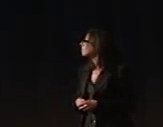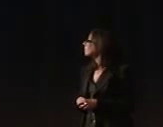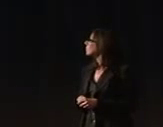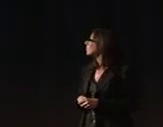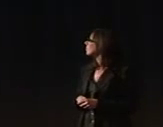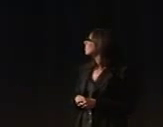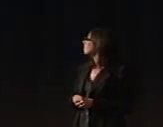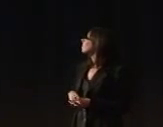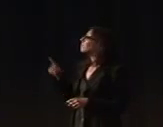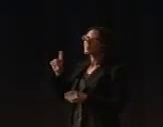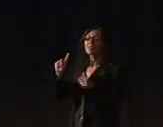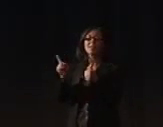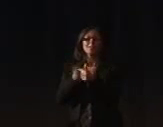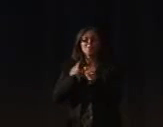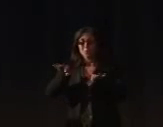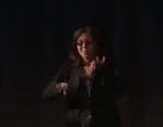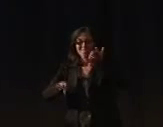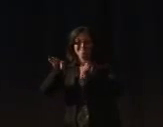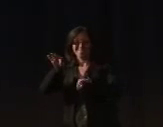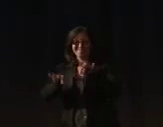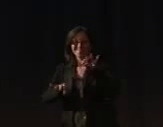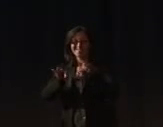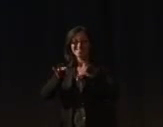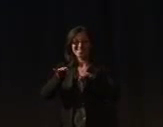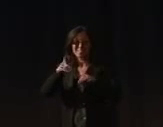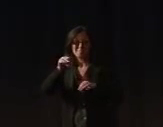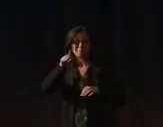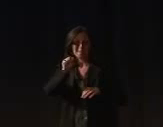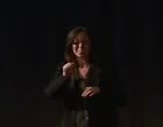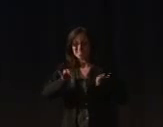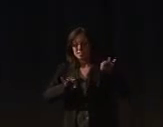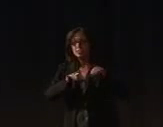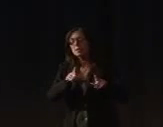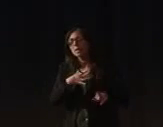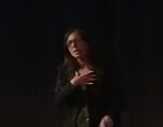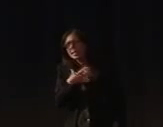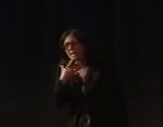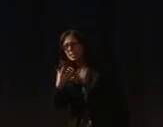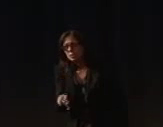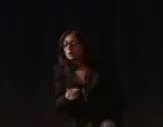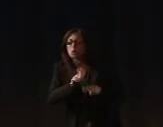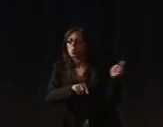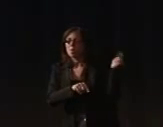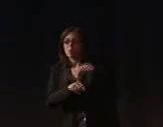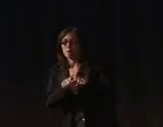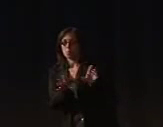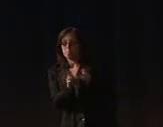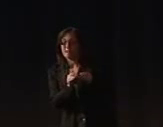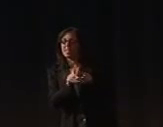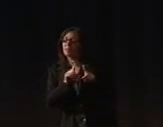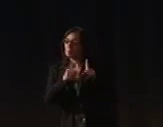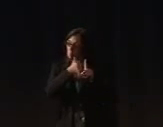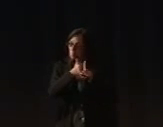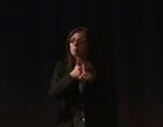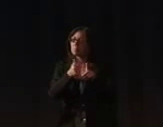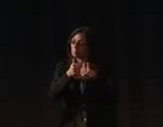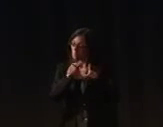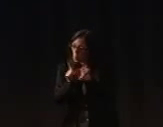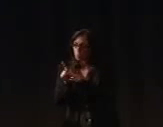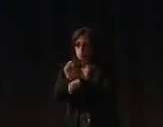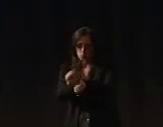meeting, he went for a film. Puppeteers are very interesting because, of course, their relation with their puppet has nothing to do with the subject-object